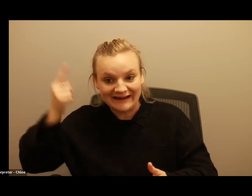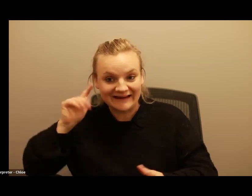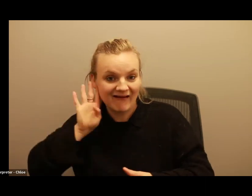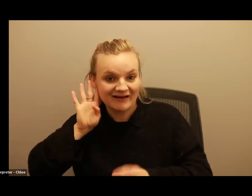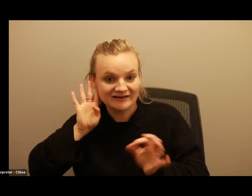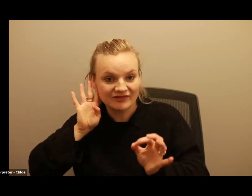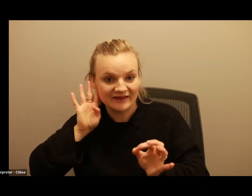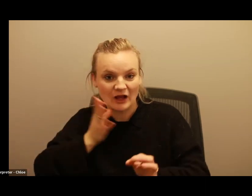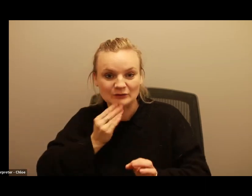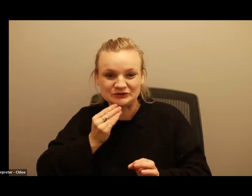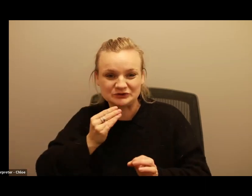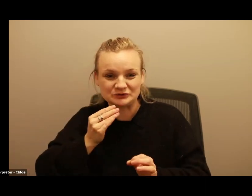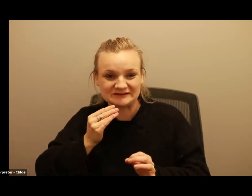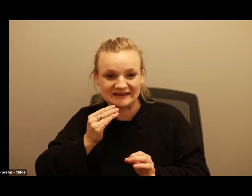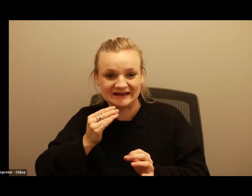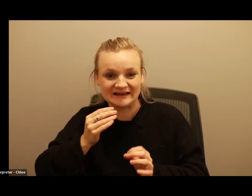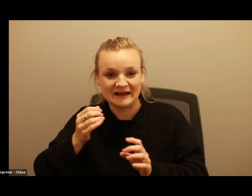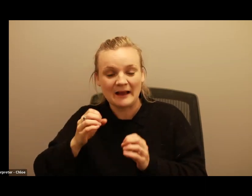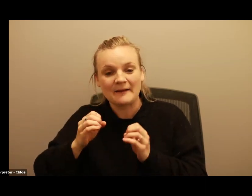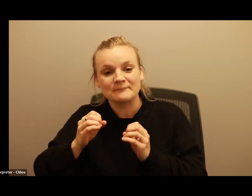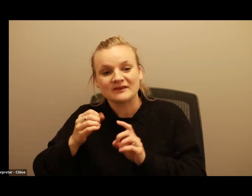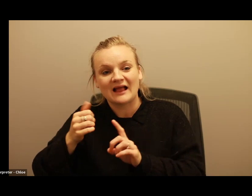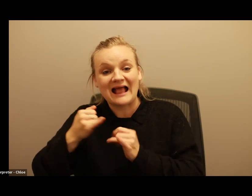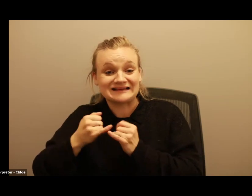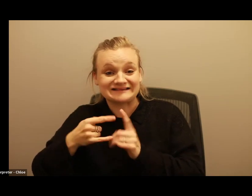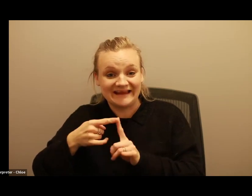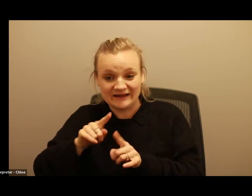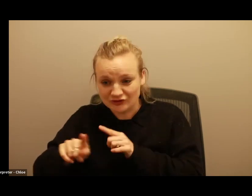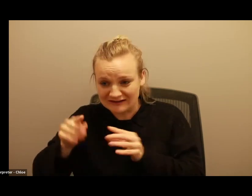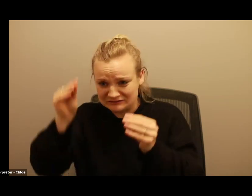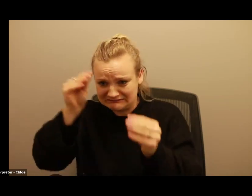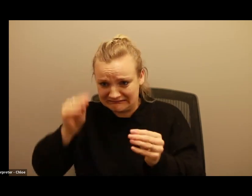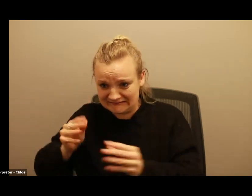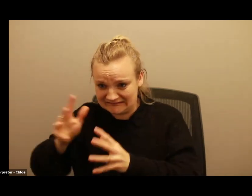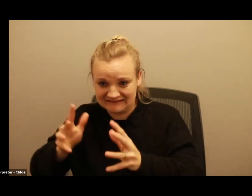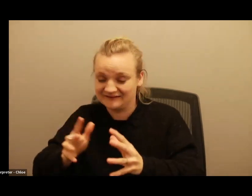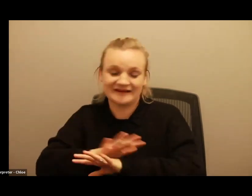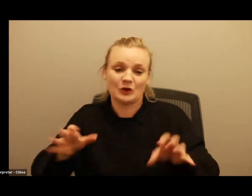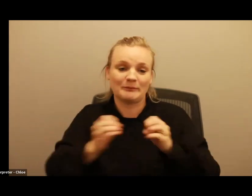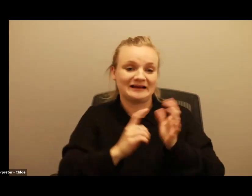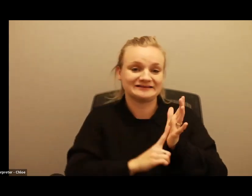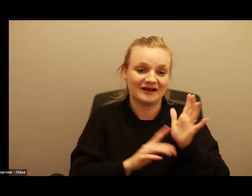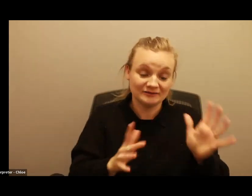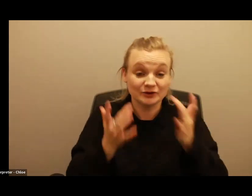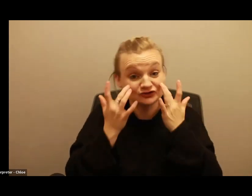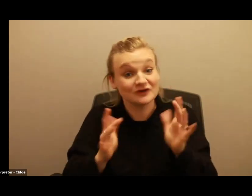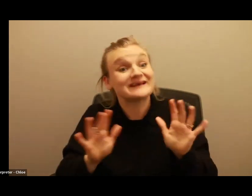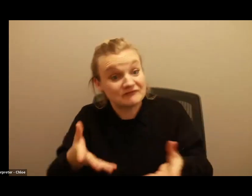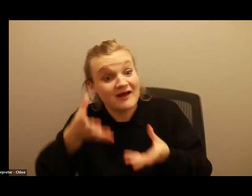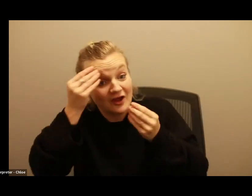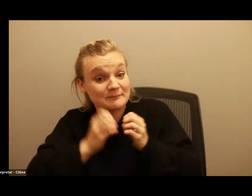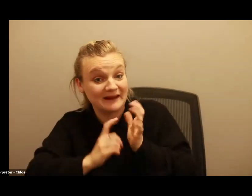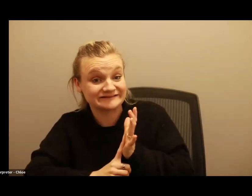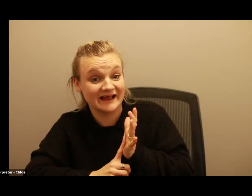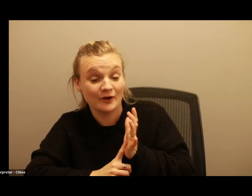my very, very poor sign supported English, which is in no way British Sign Language. And it just goes to show that if I had learned British Sign